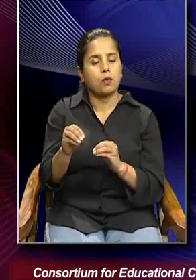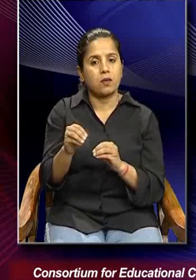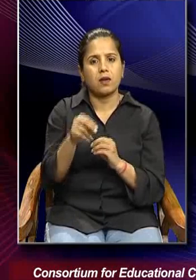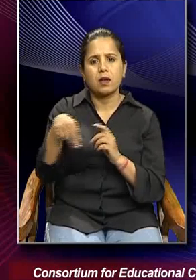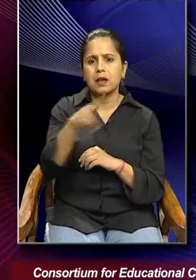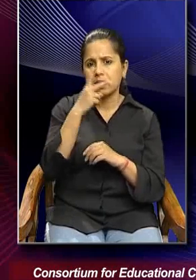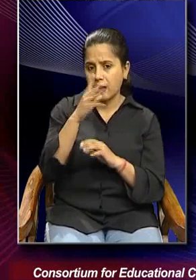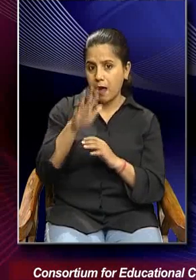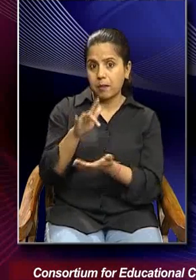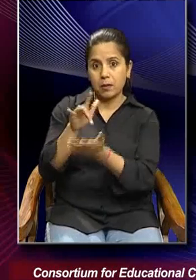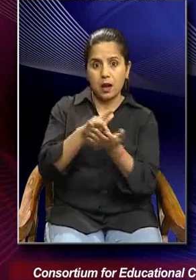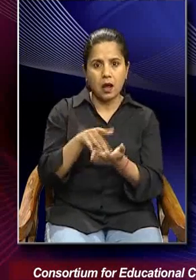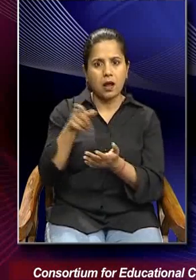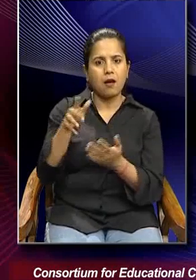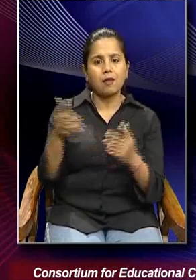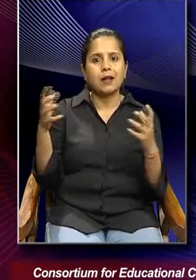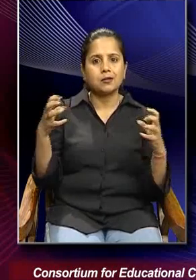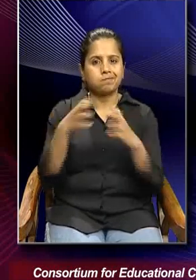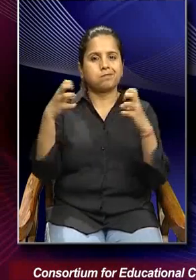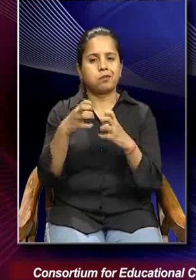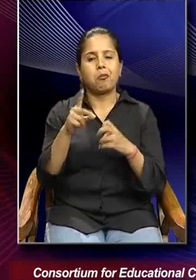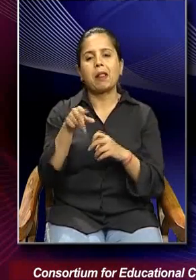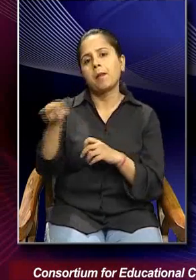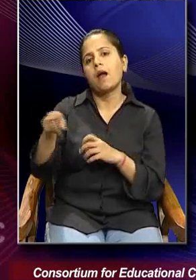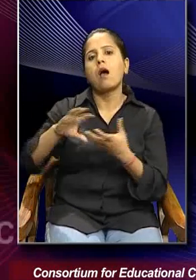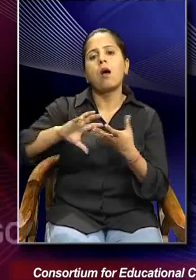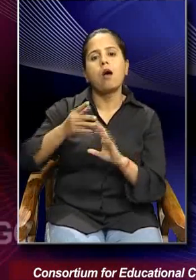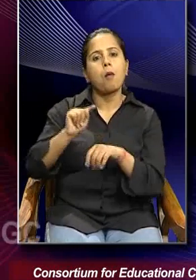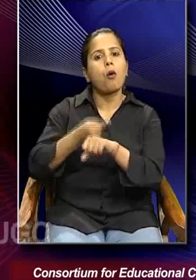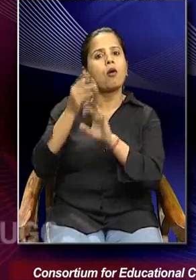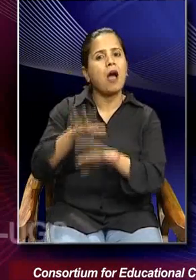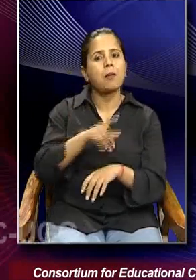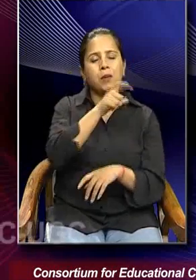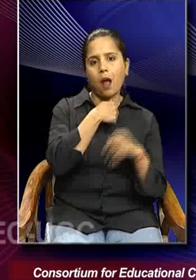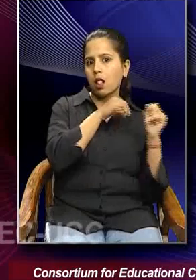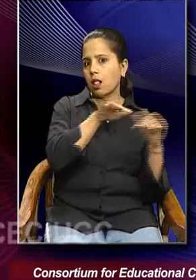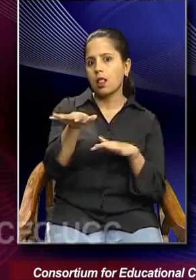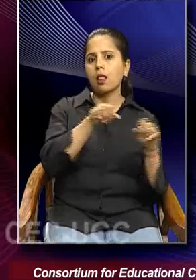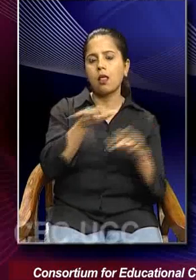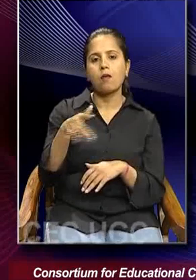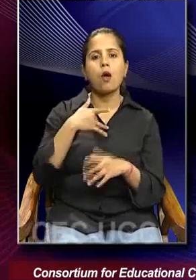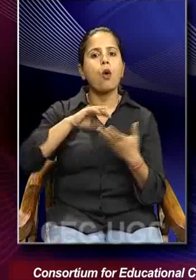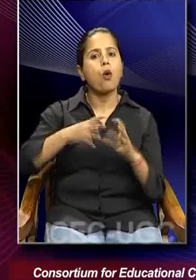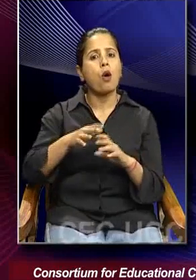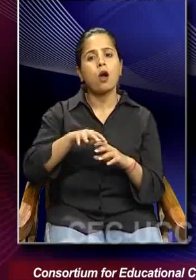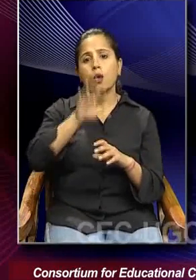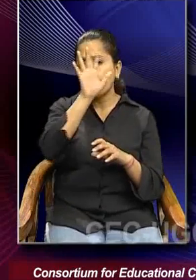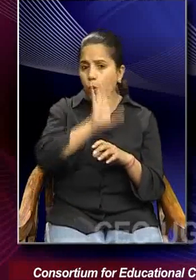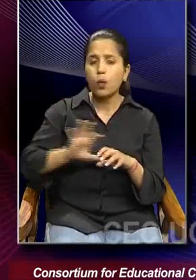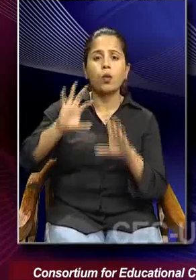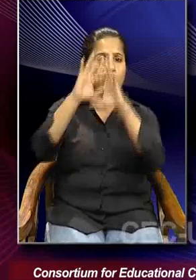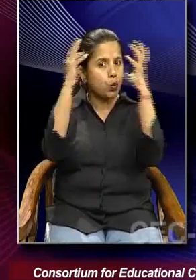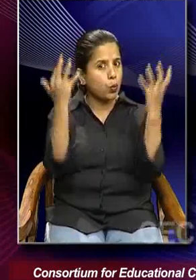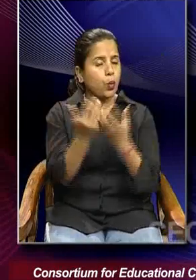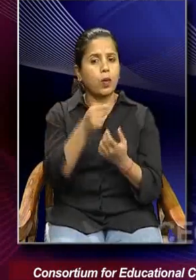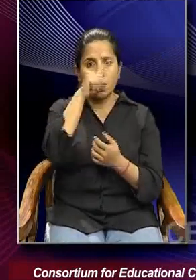centers having the magnet of opportunities for people from all part of the country and from all part of the world. And